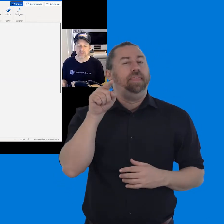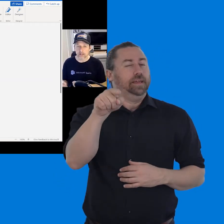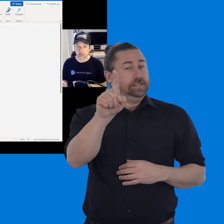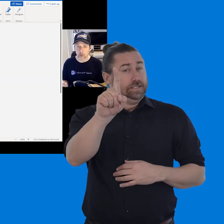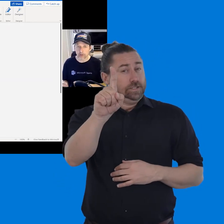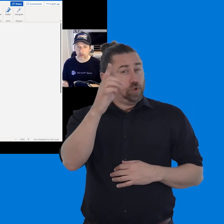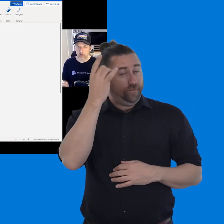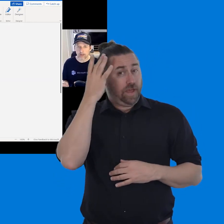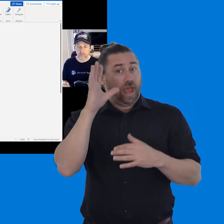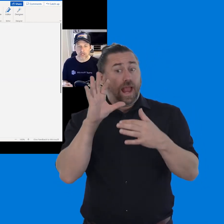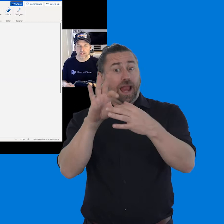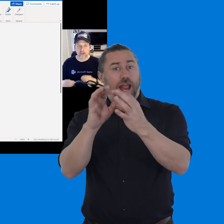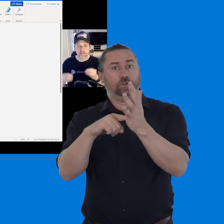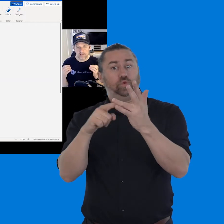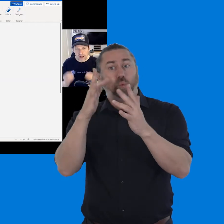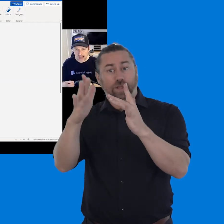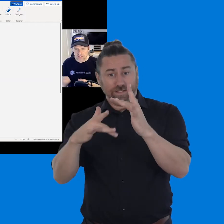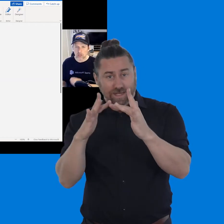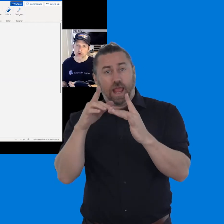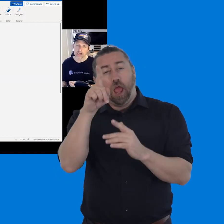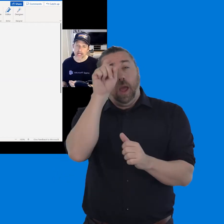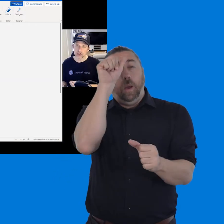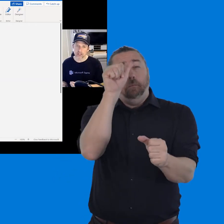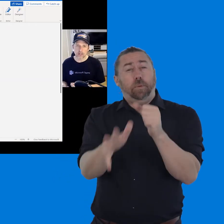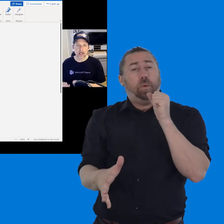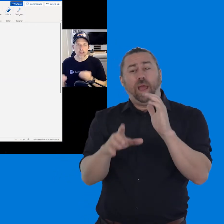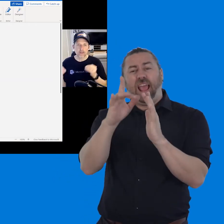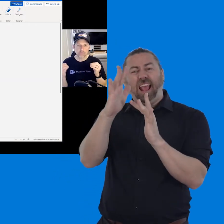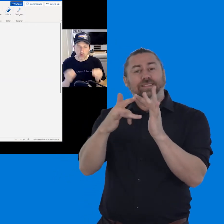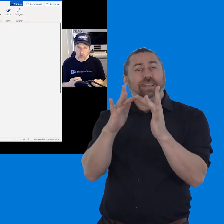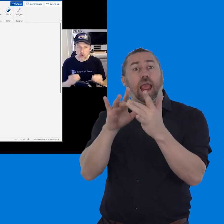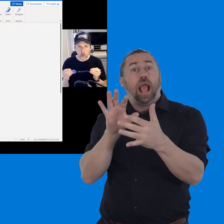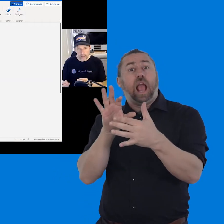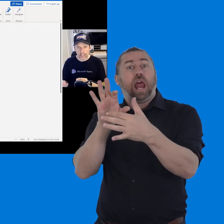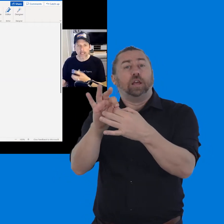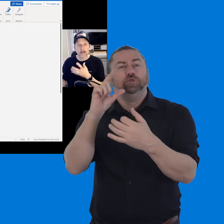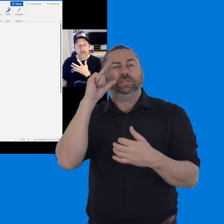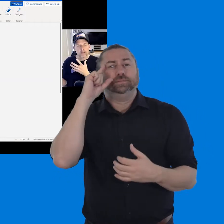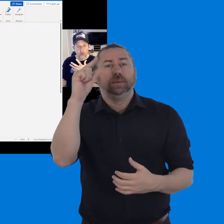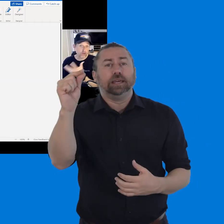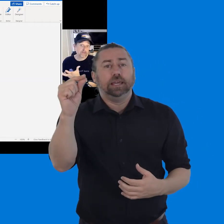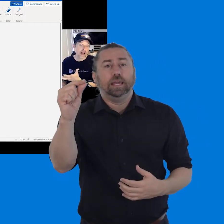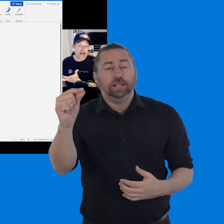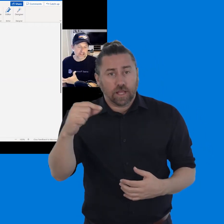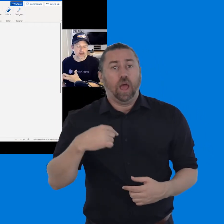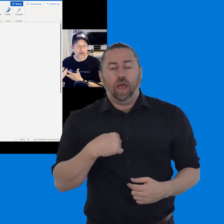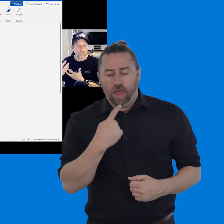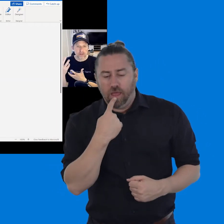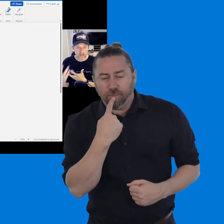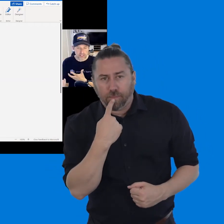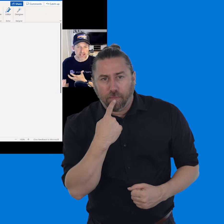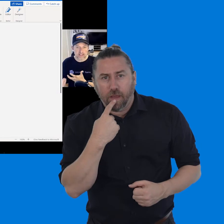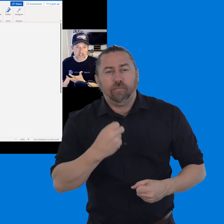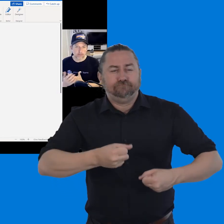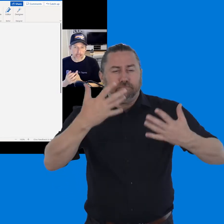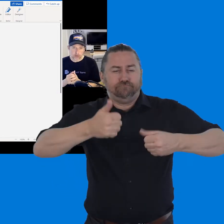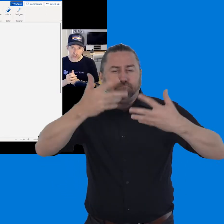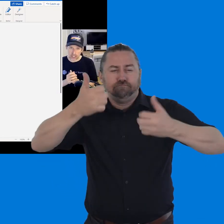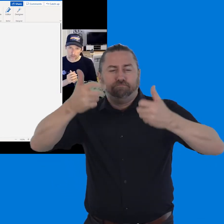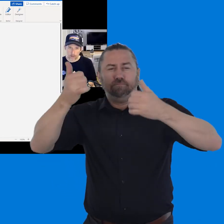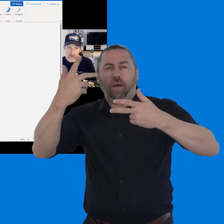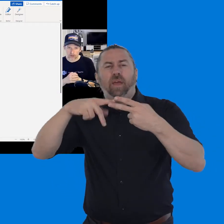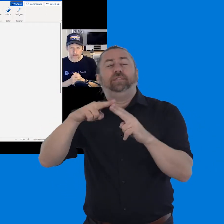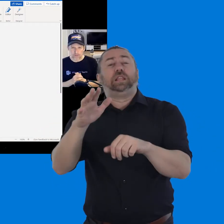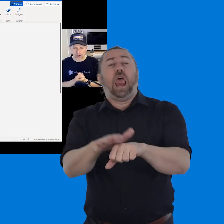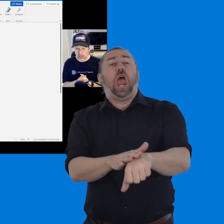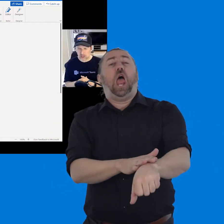to the internet at the moment, all right? So the faster your connection, the more quickly or the faster the Dictate's going to be able to